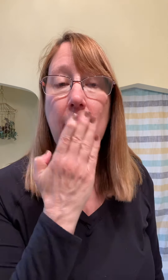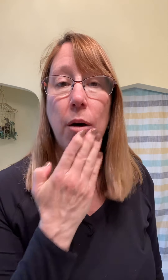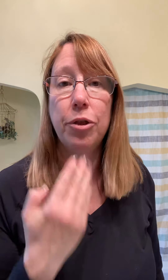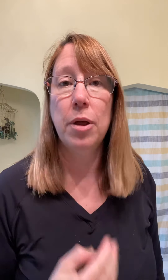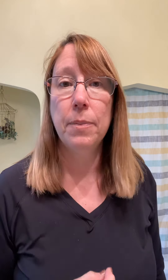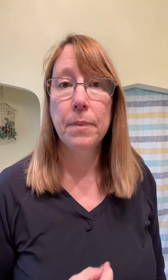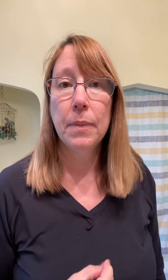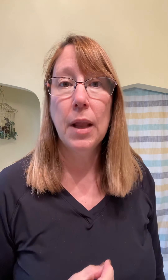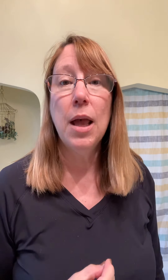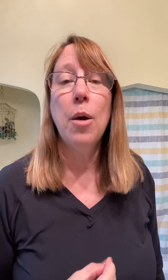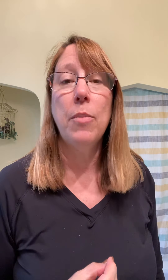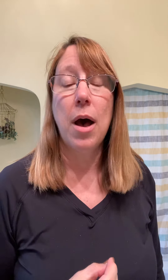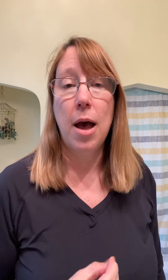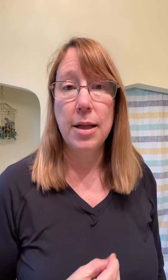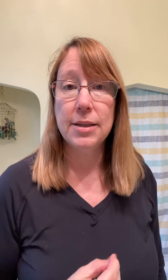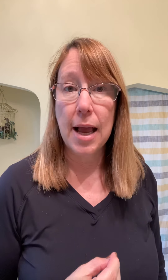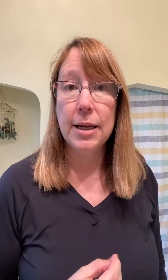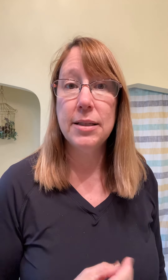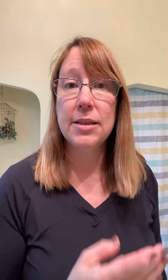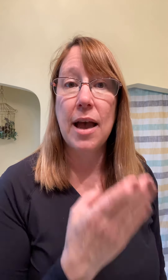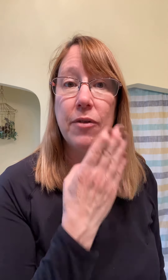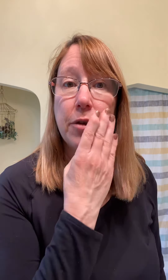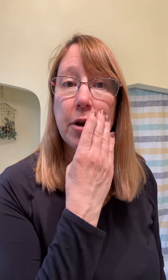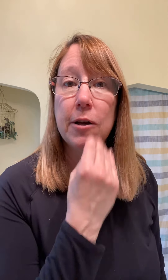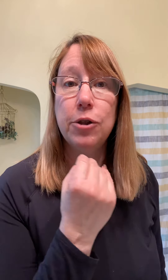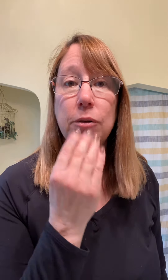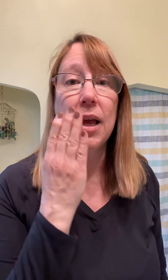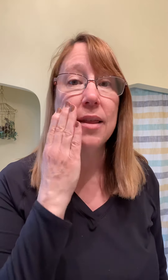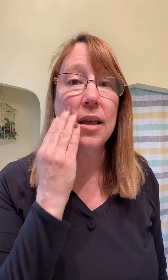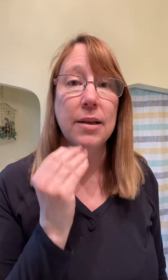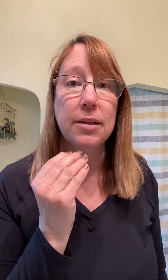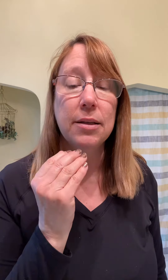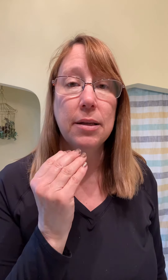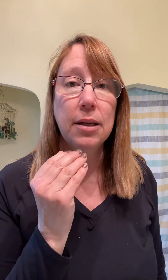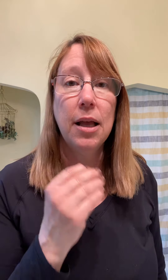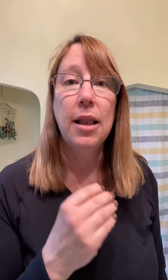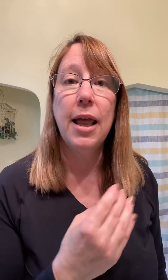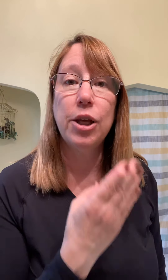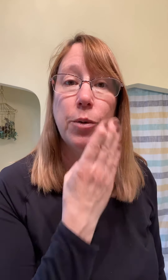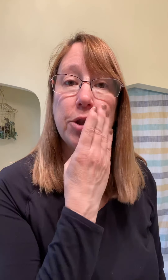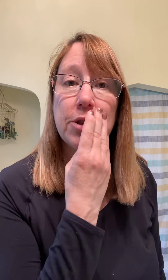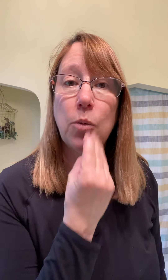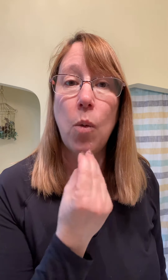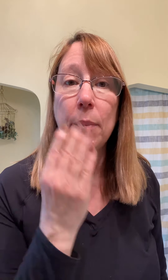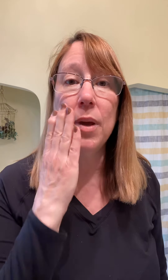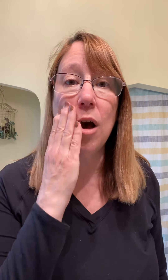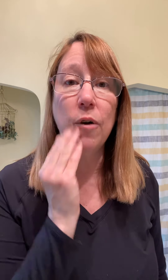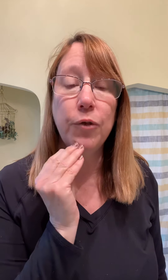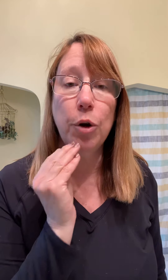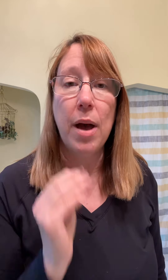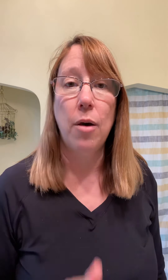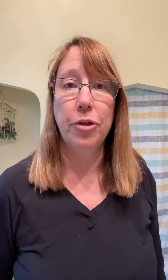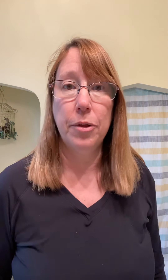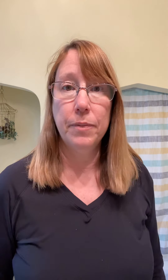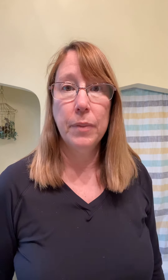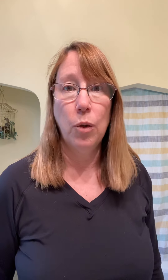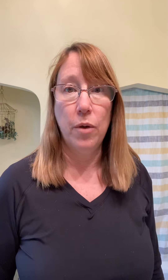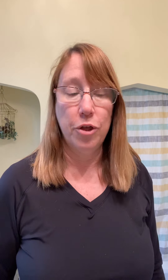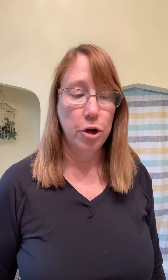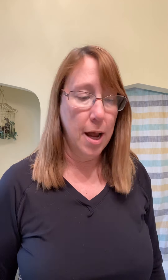mouth. But on Signing Savvy, they're going to do like this, like you are just wiping off your mouth with your